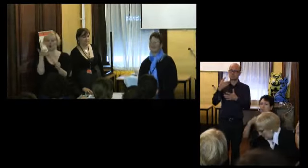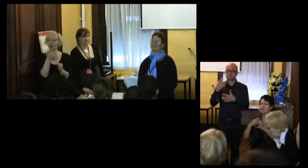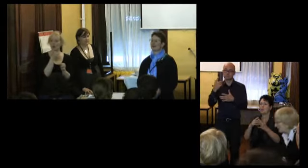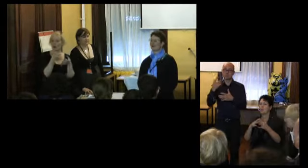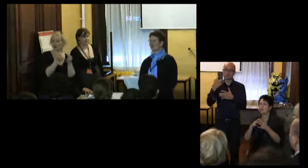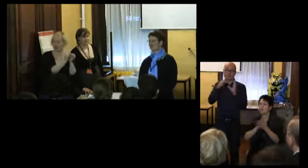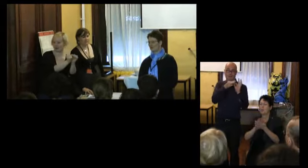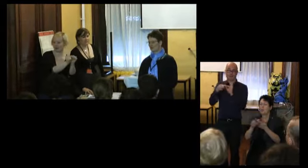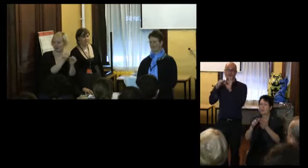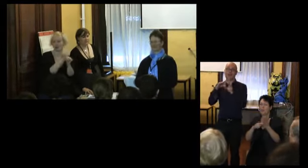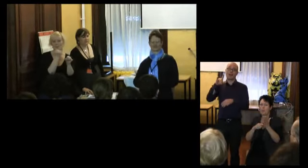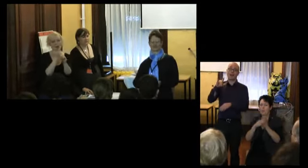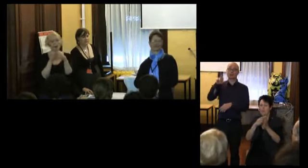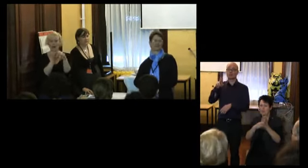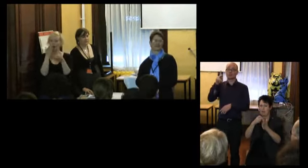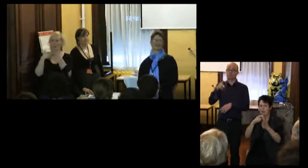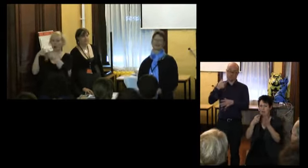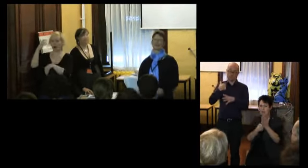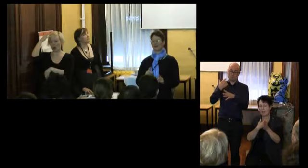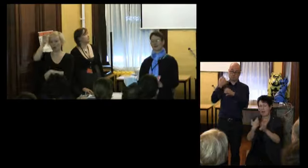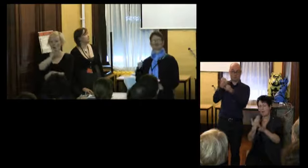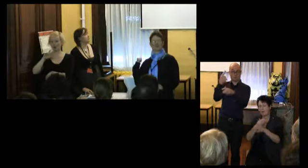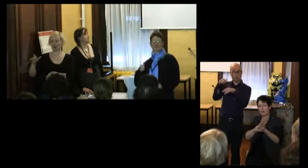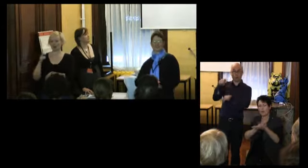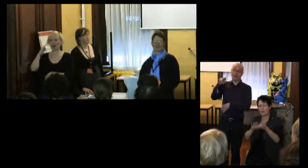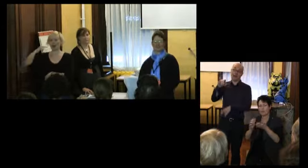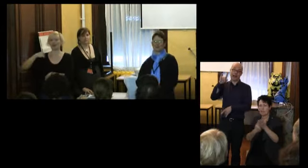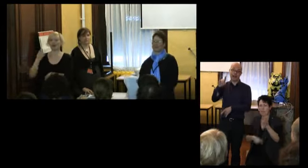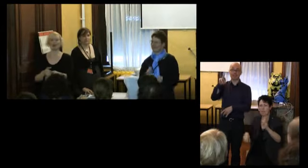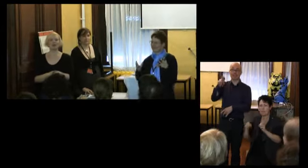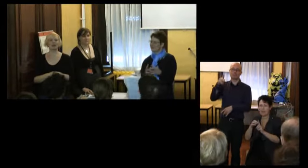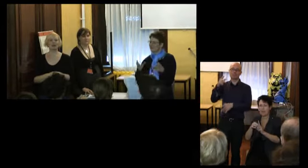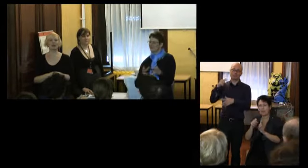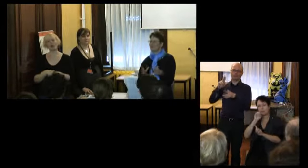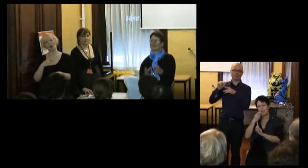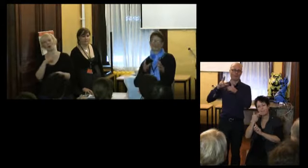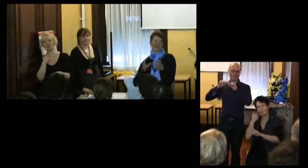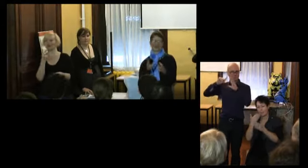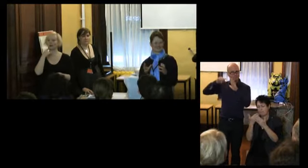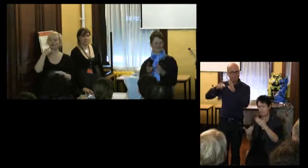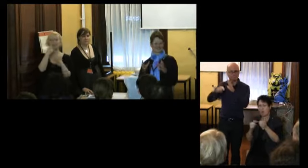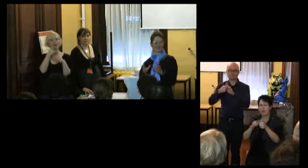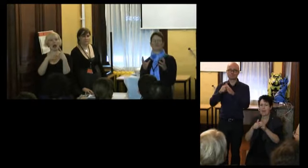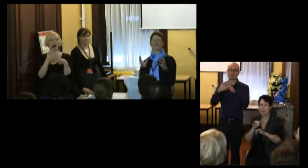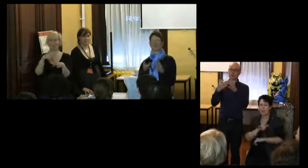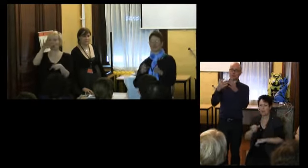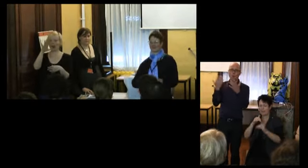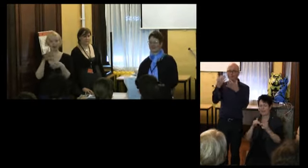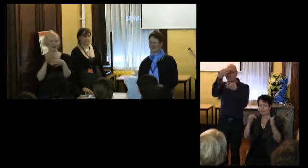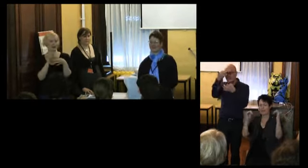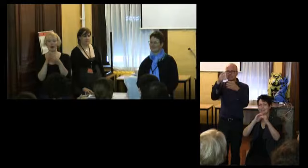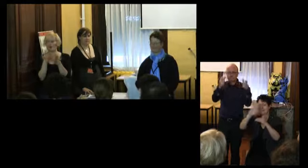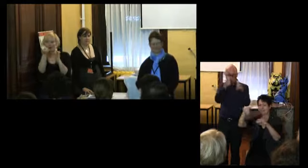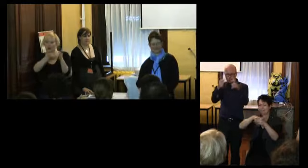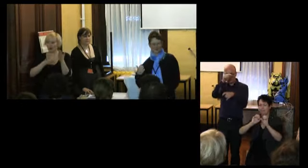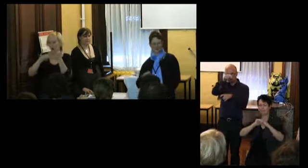Royal Palaces. I work for Historic Royal Palaces. We'll find out a little bit more about which palaces are part of our